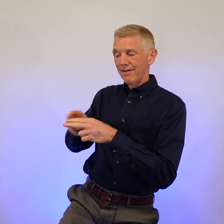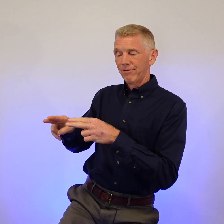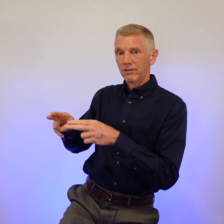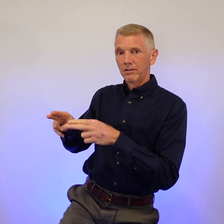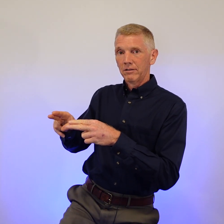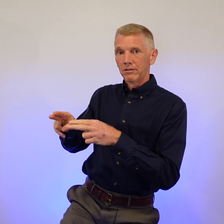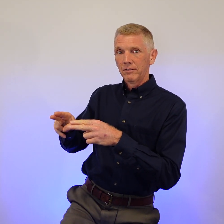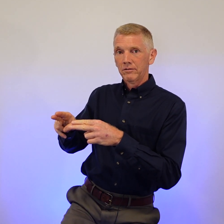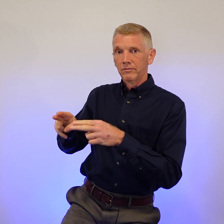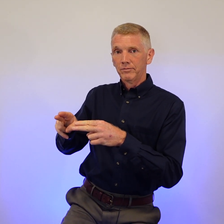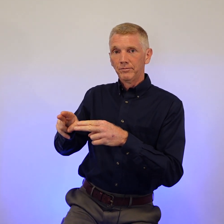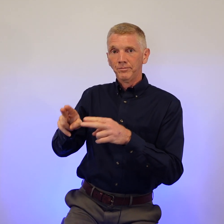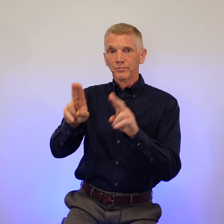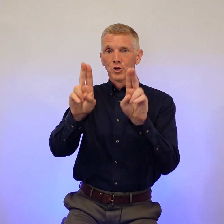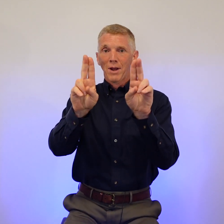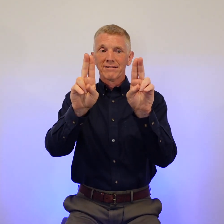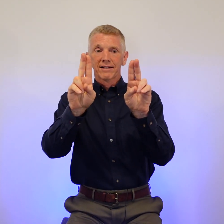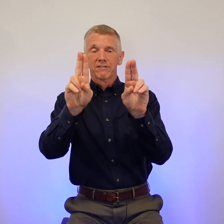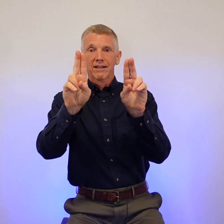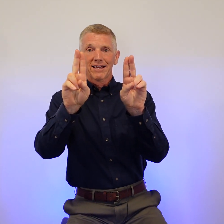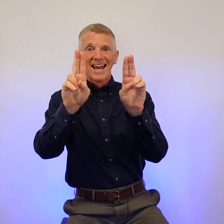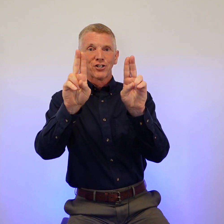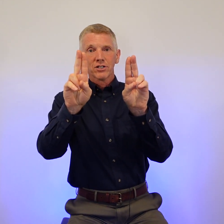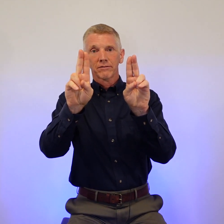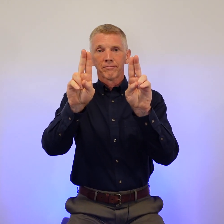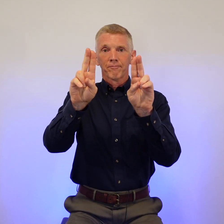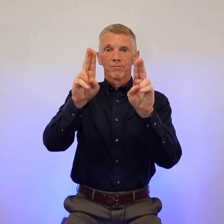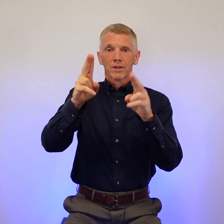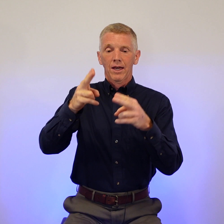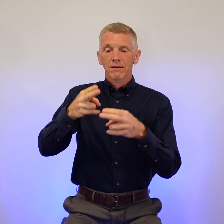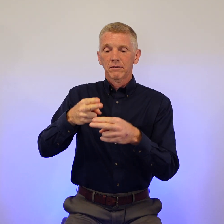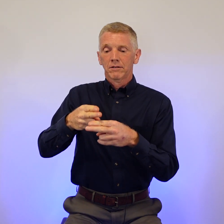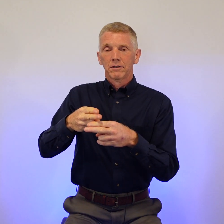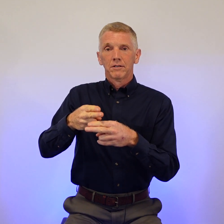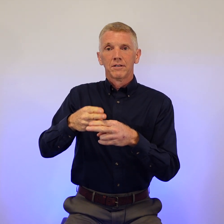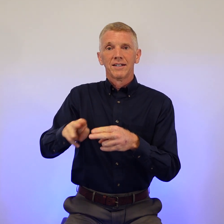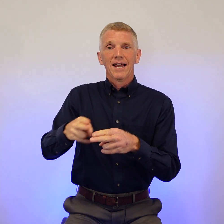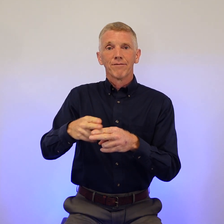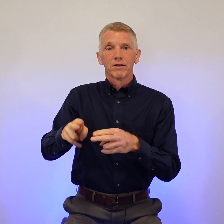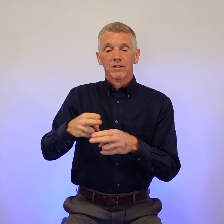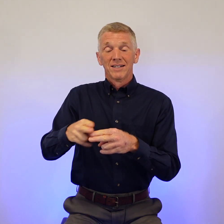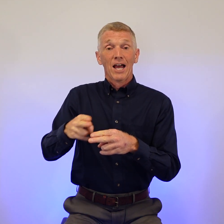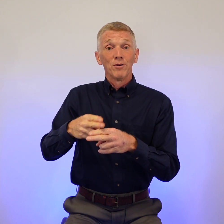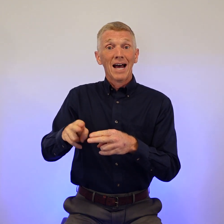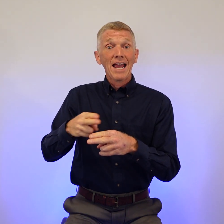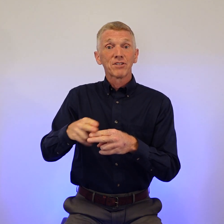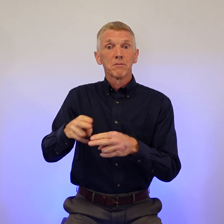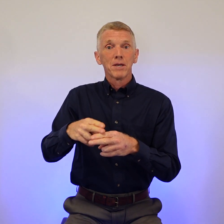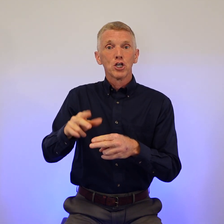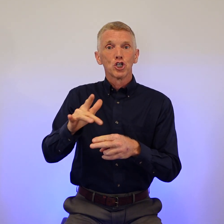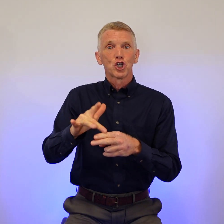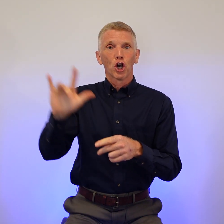Knife. Two hands like H's. Okay? Knife. Now, knives can be